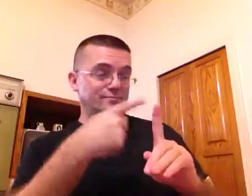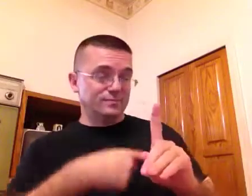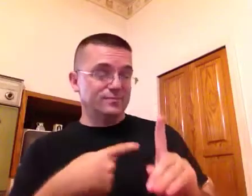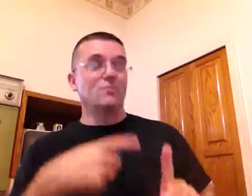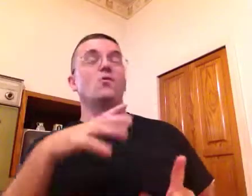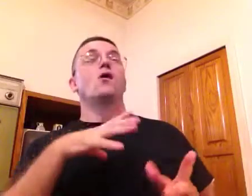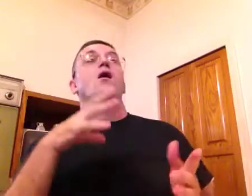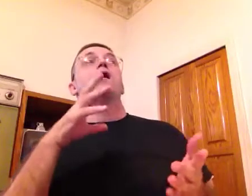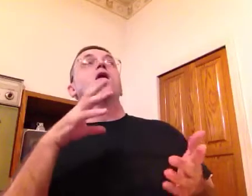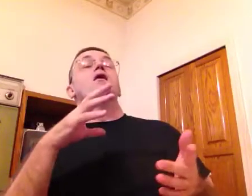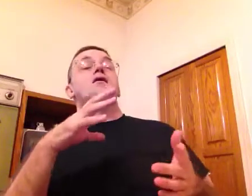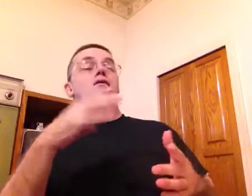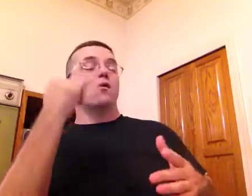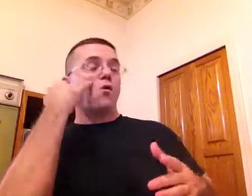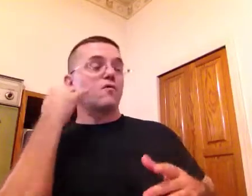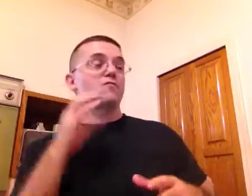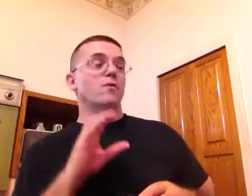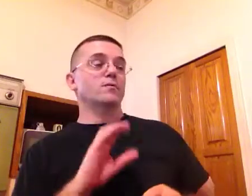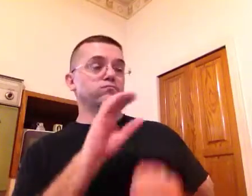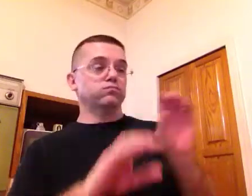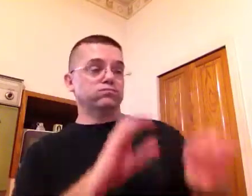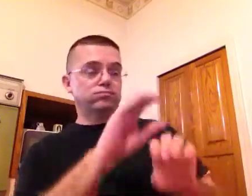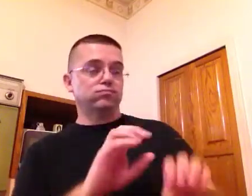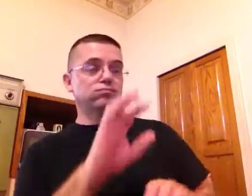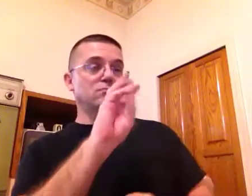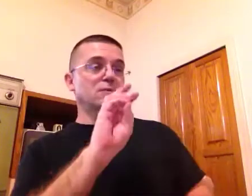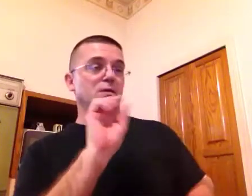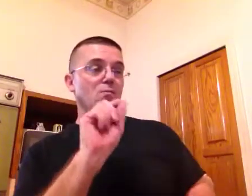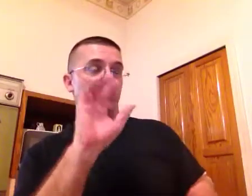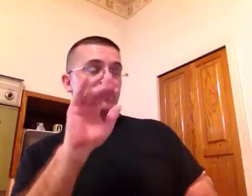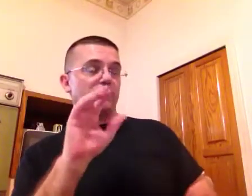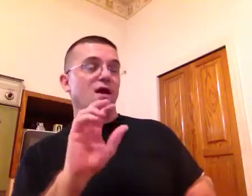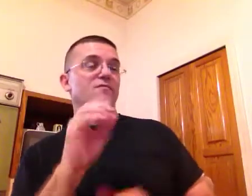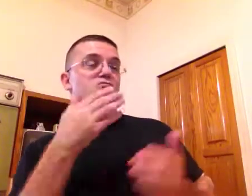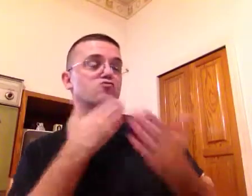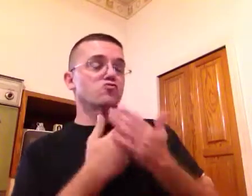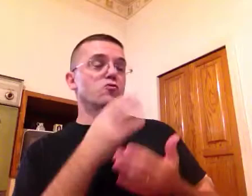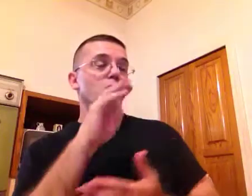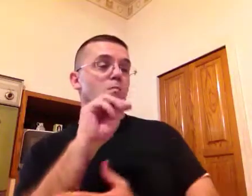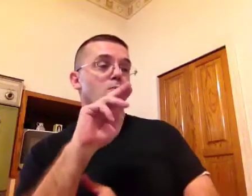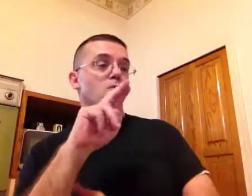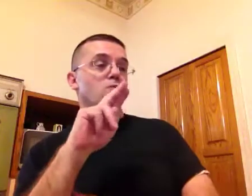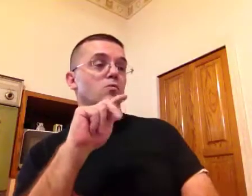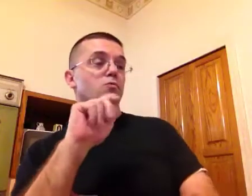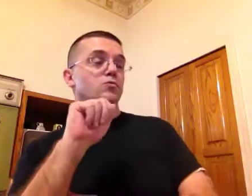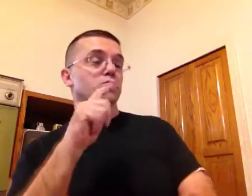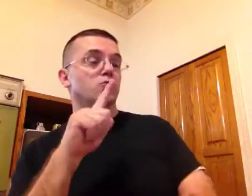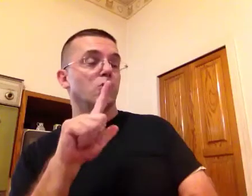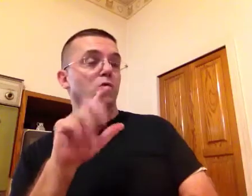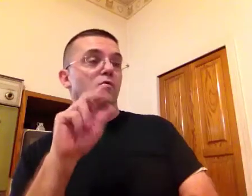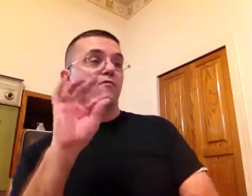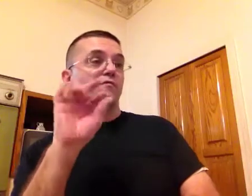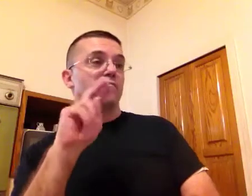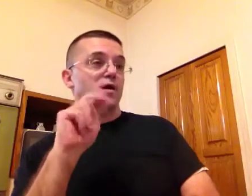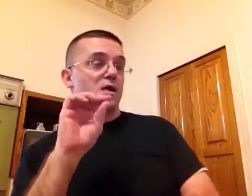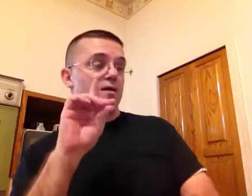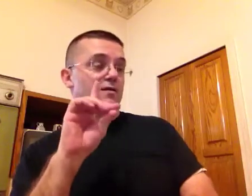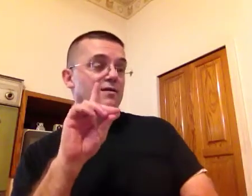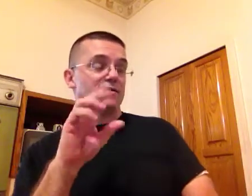of riding in a good mutual fund, you'll get more than 6.25% over that 5 years, I think. And so I think you're taking a lower rate of